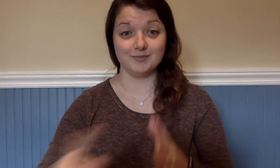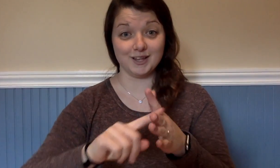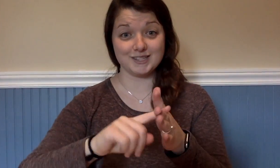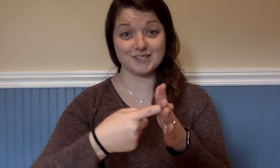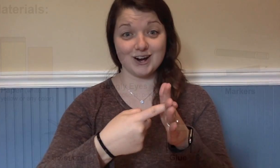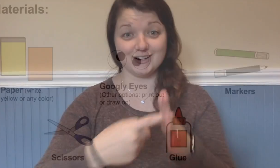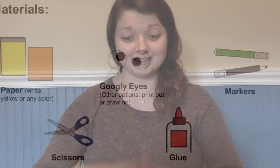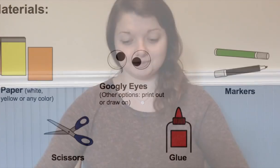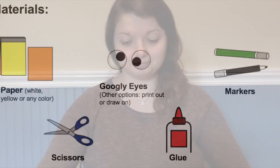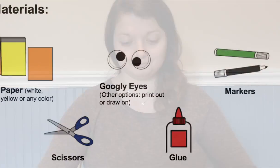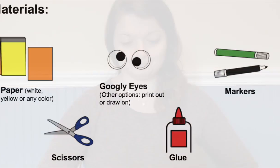Let's start.